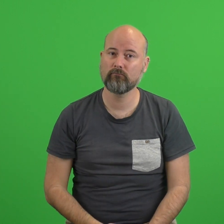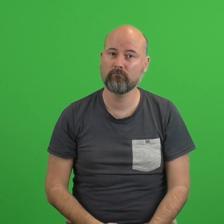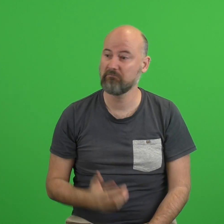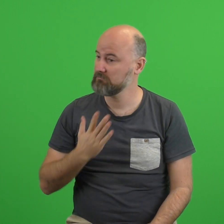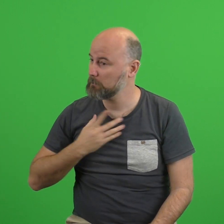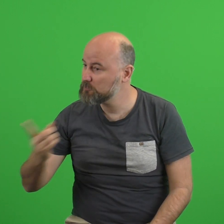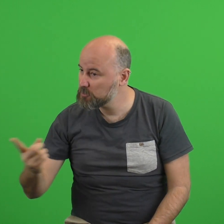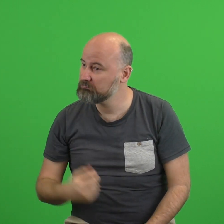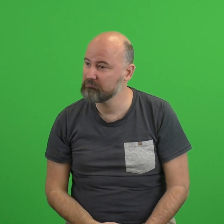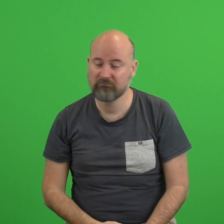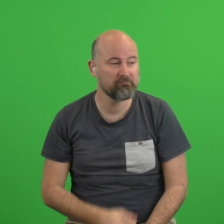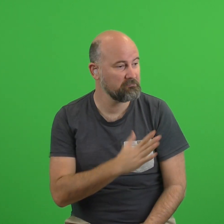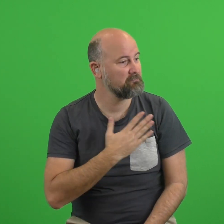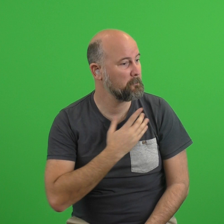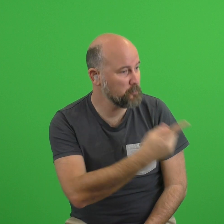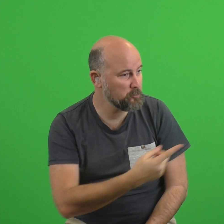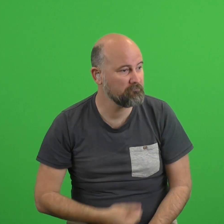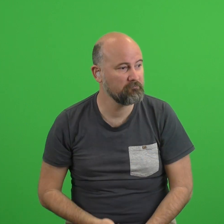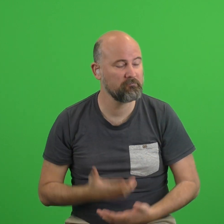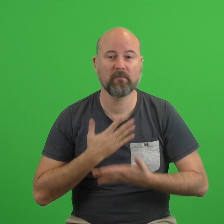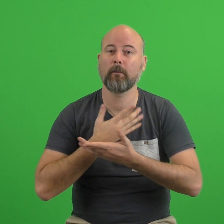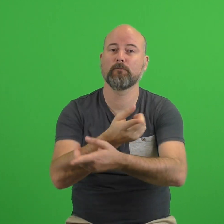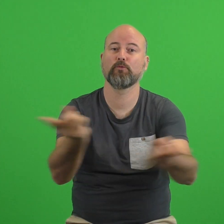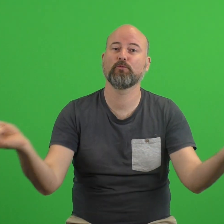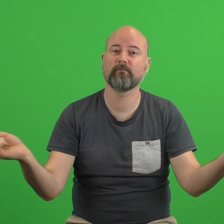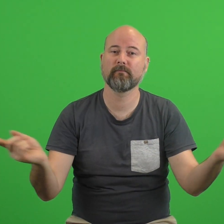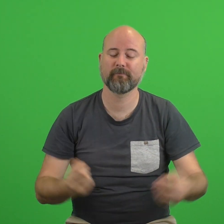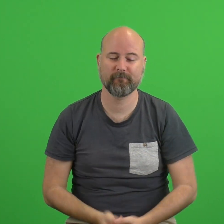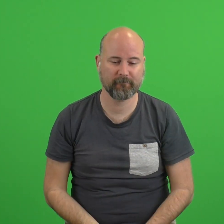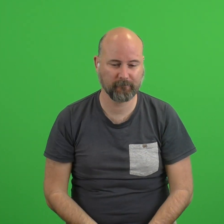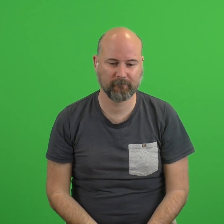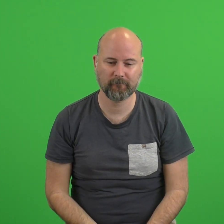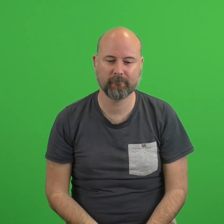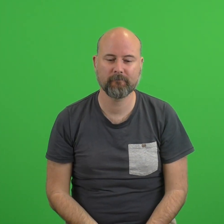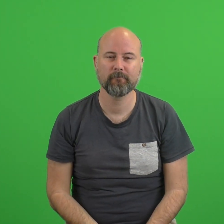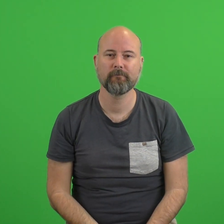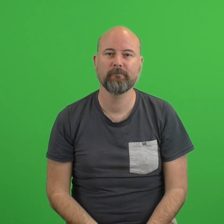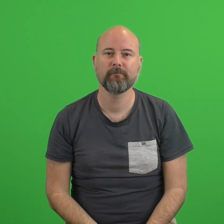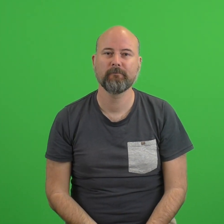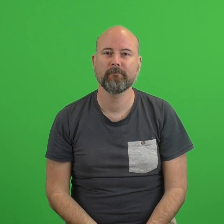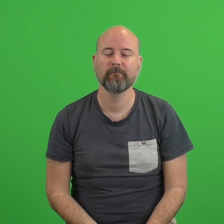This sign, it's up to you. Who is it up to? It will depend on the direction. It might be up to an individual or up to the